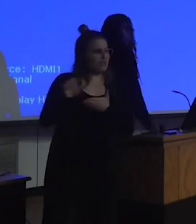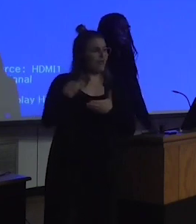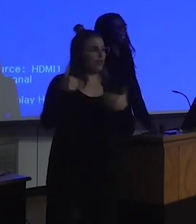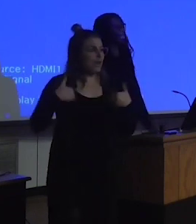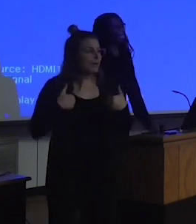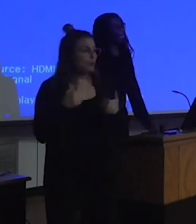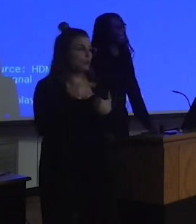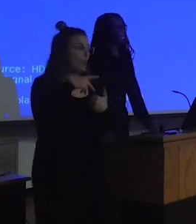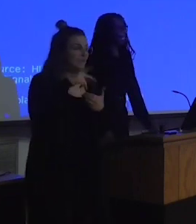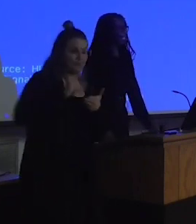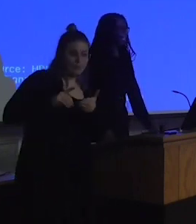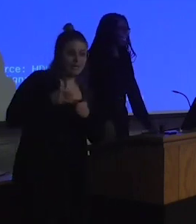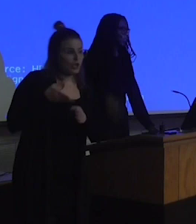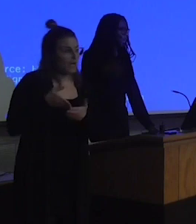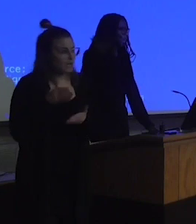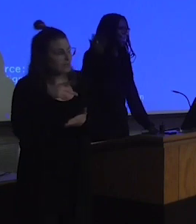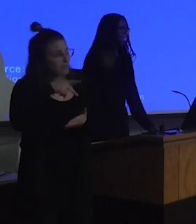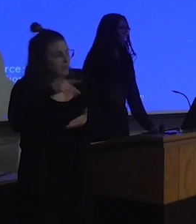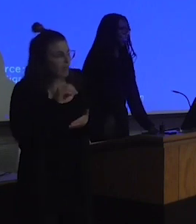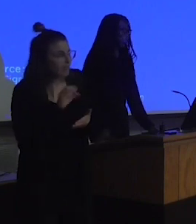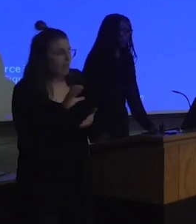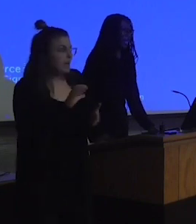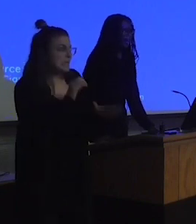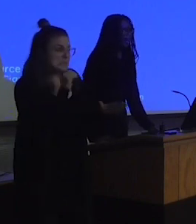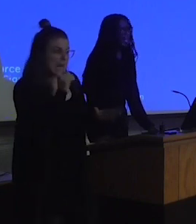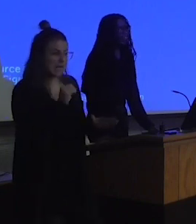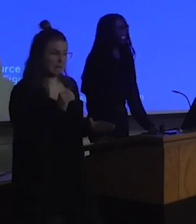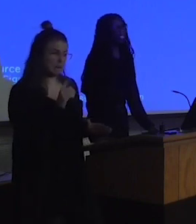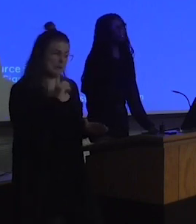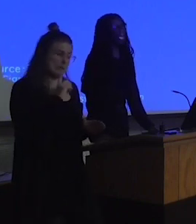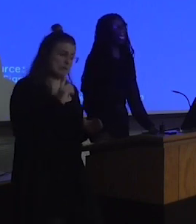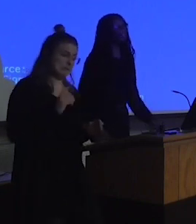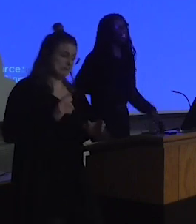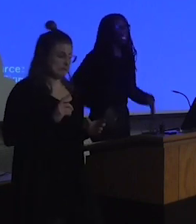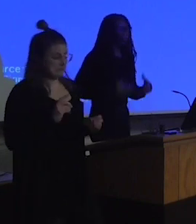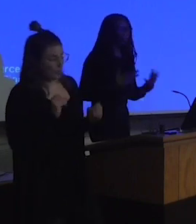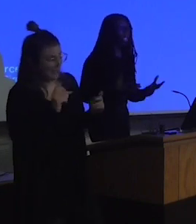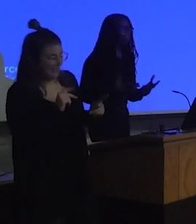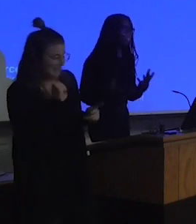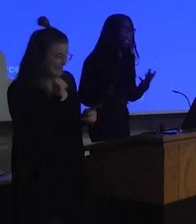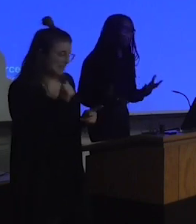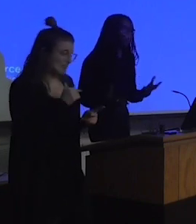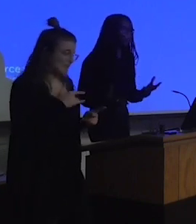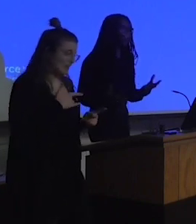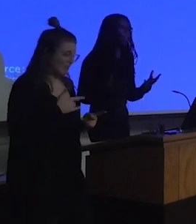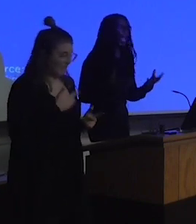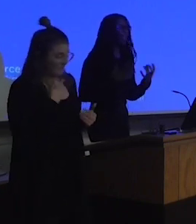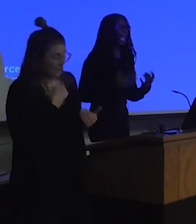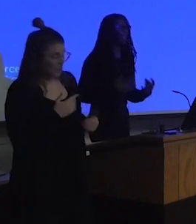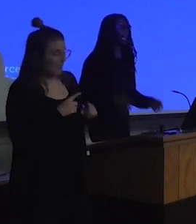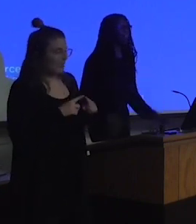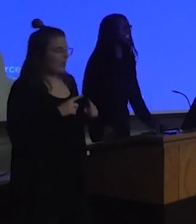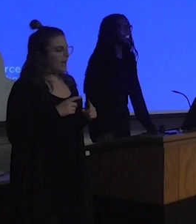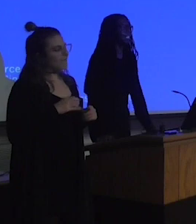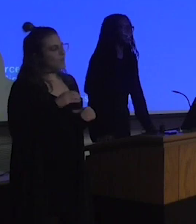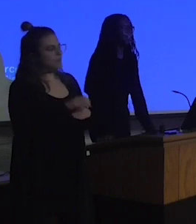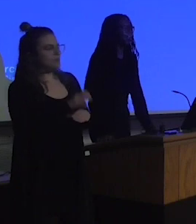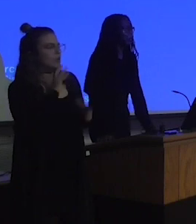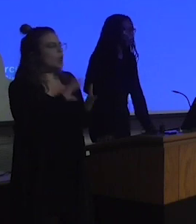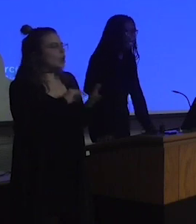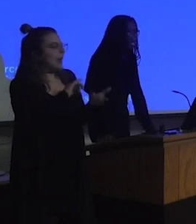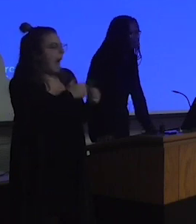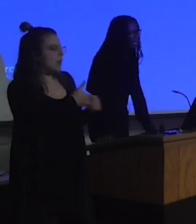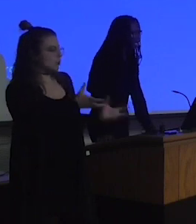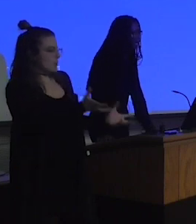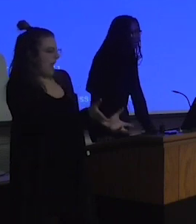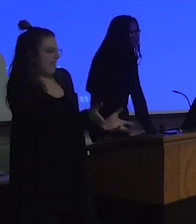color. That's, you know, it's not exactly okay. It doesn't thrill me, but at the same time, it forces me to have to learn how to have conversations with